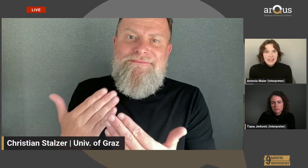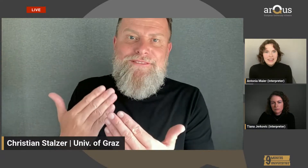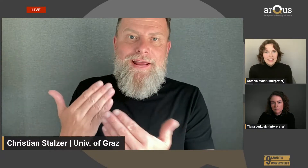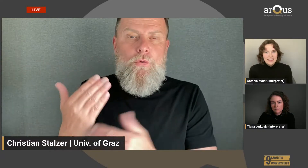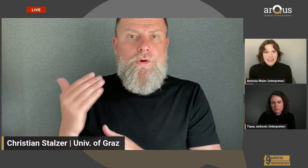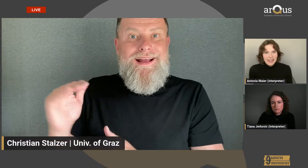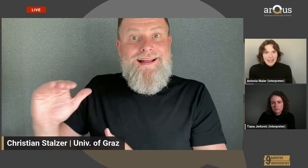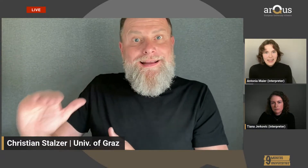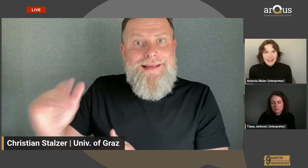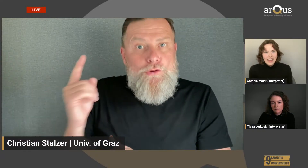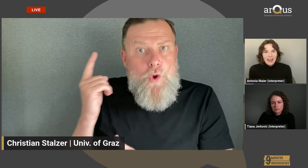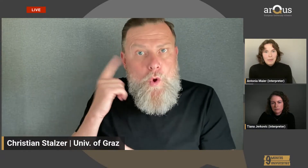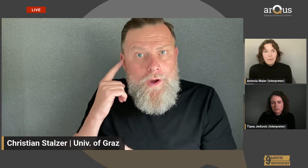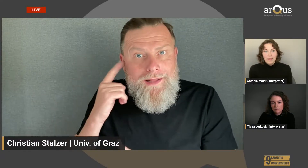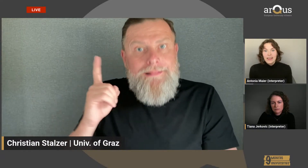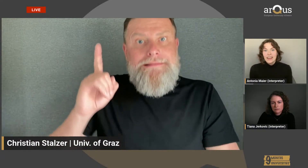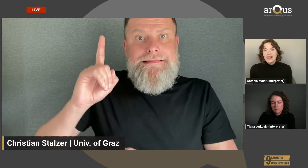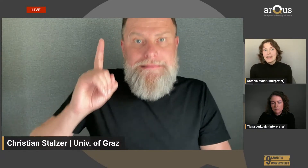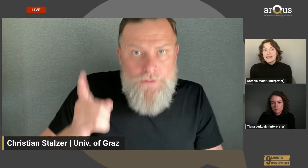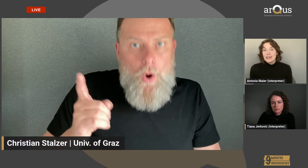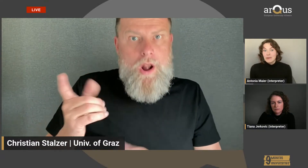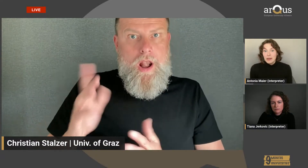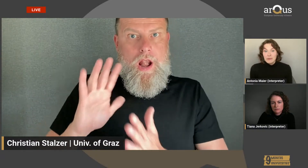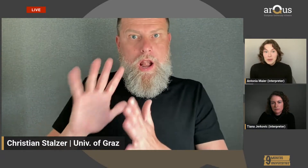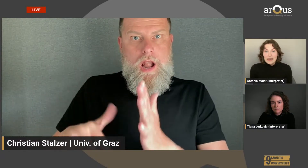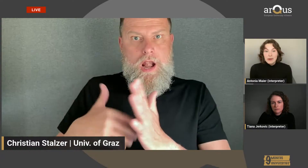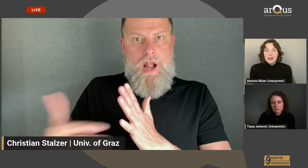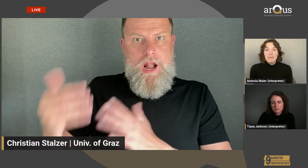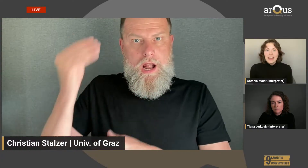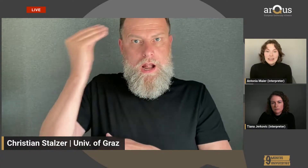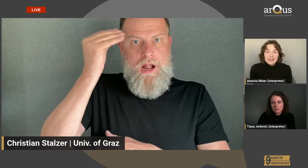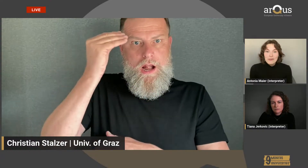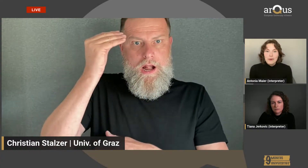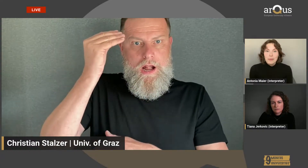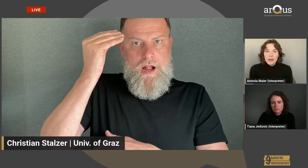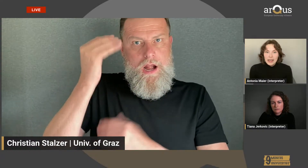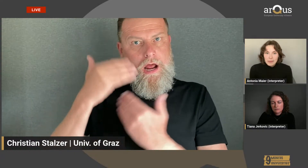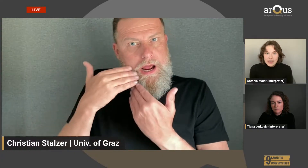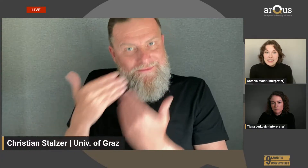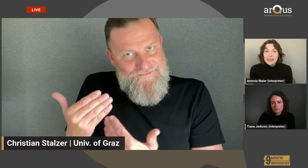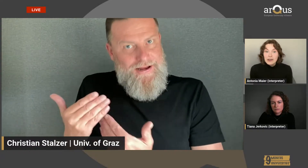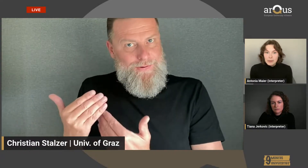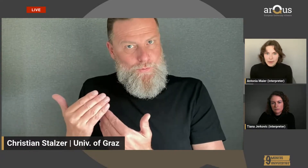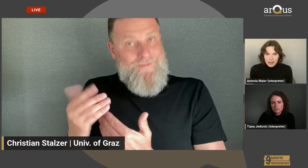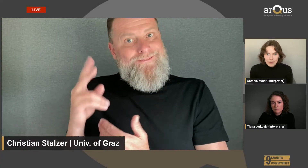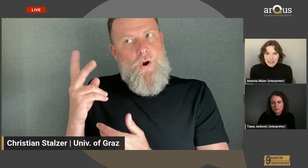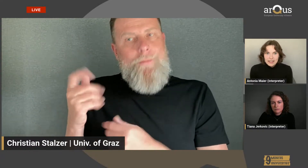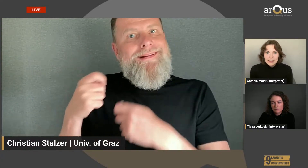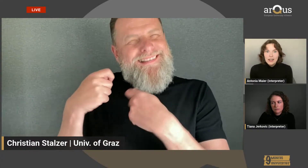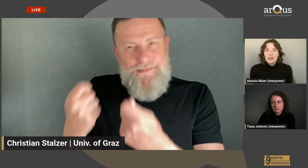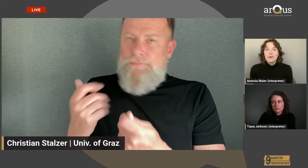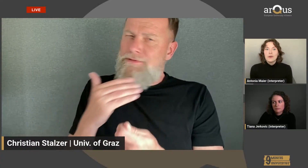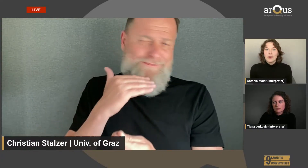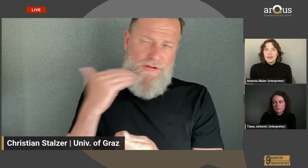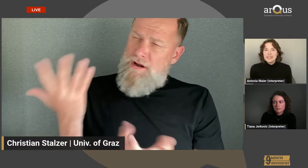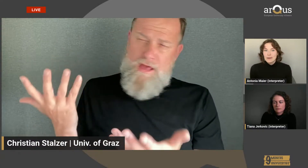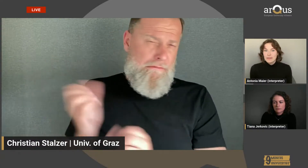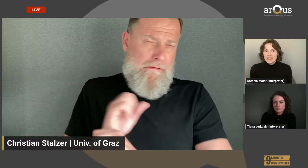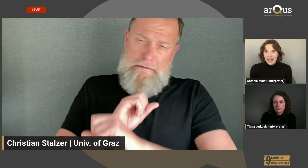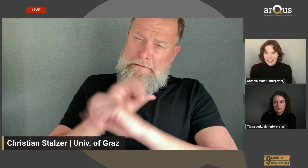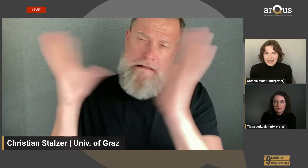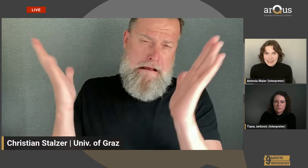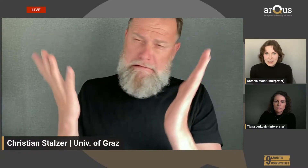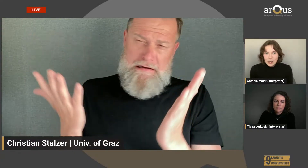publications that say it's really recommended for babies, hearing babies, to learn